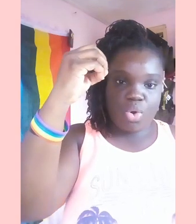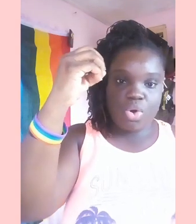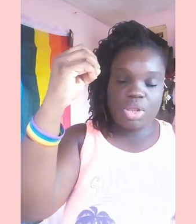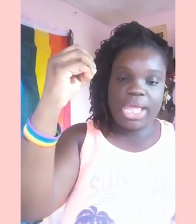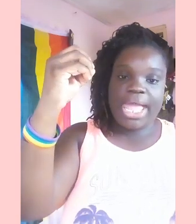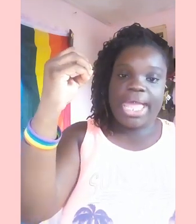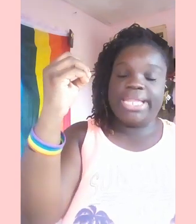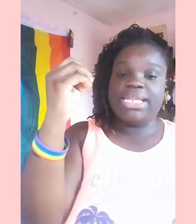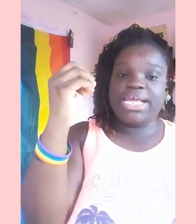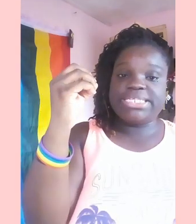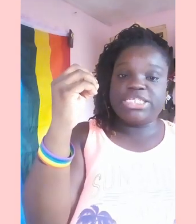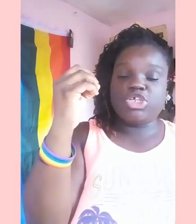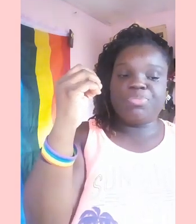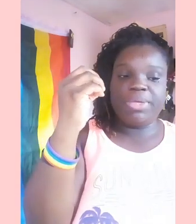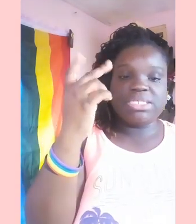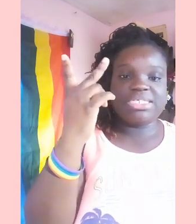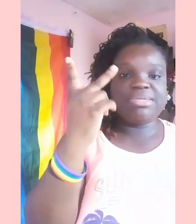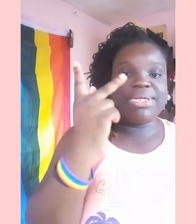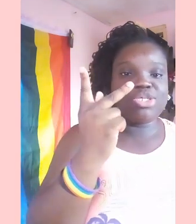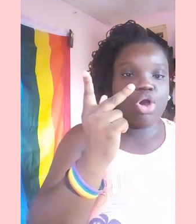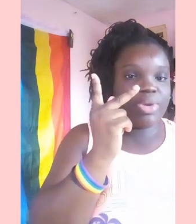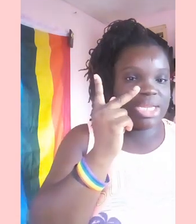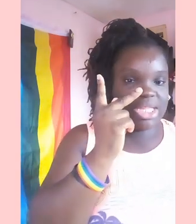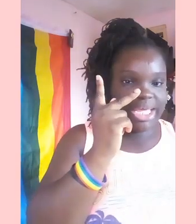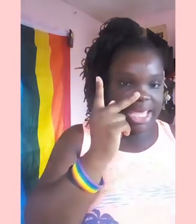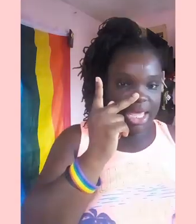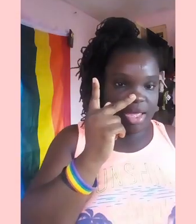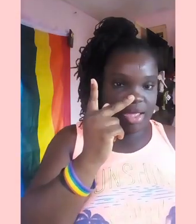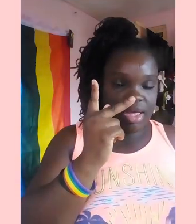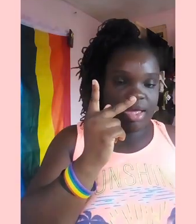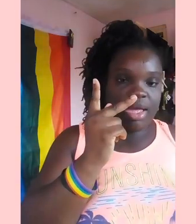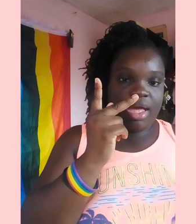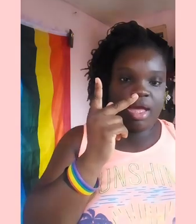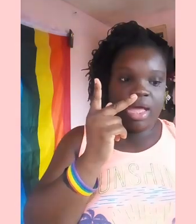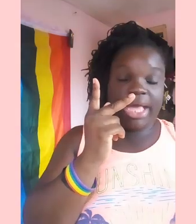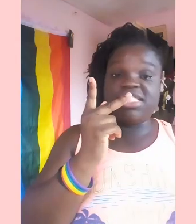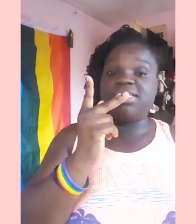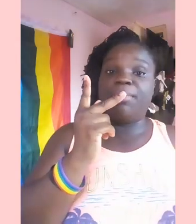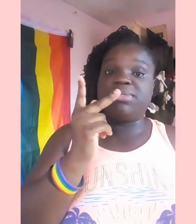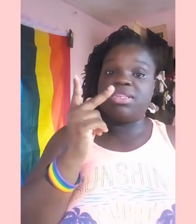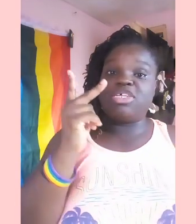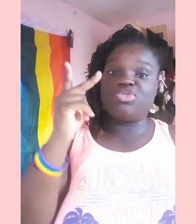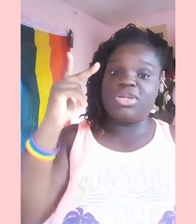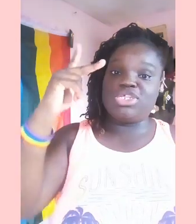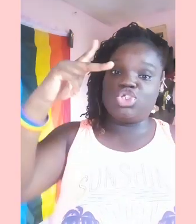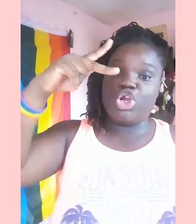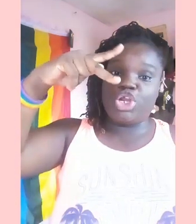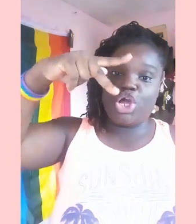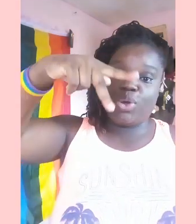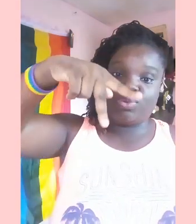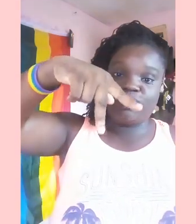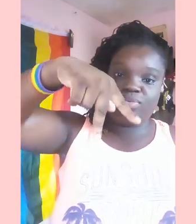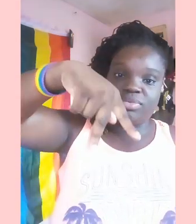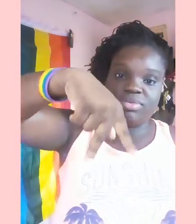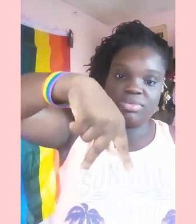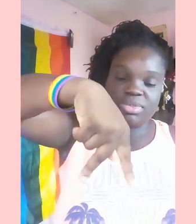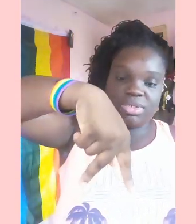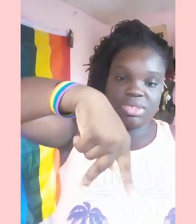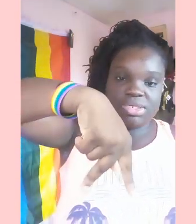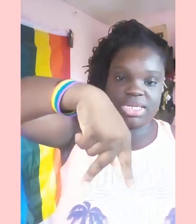O. And the next letter is P. So similar to how we did the K, except this one is turned down. So this